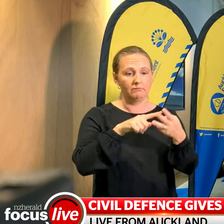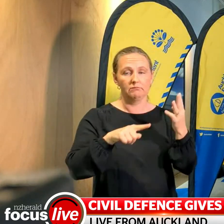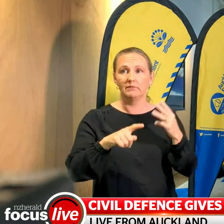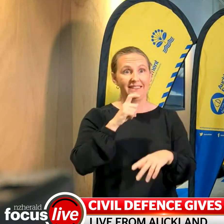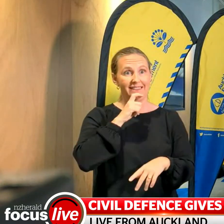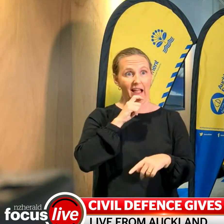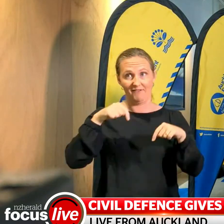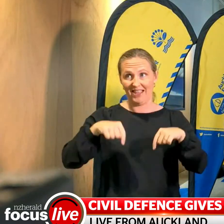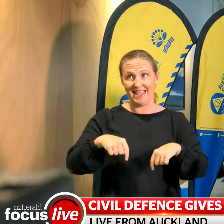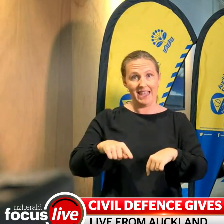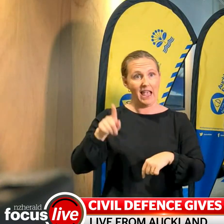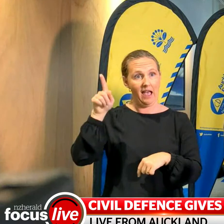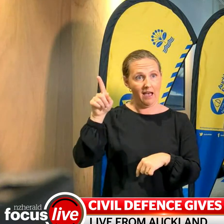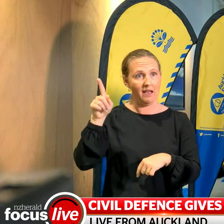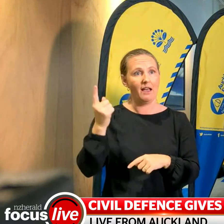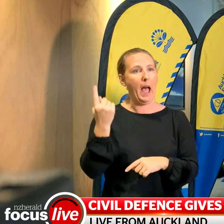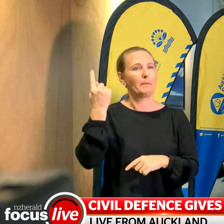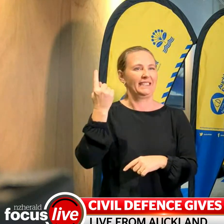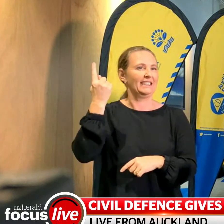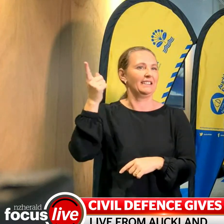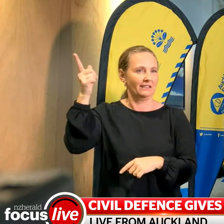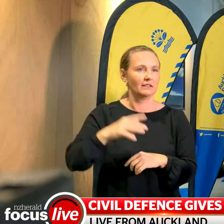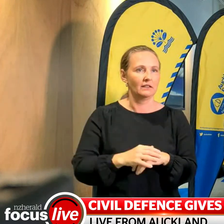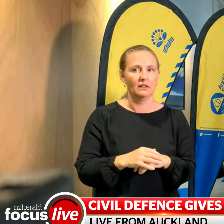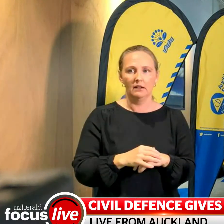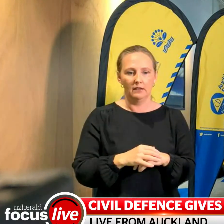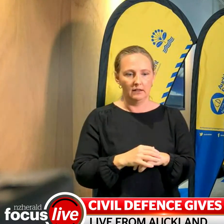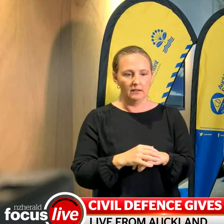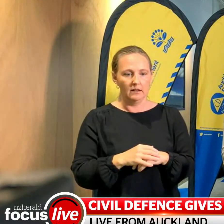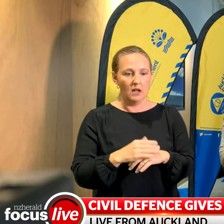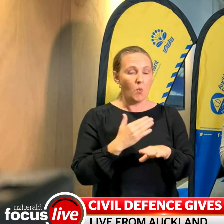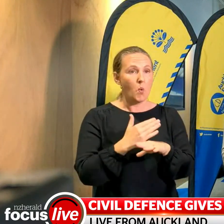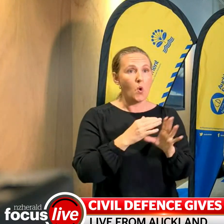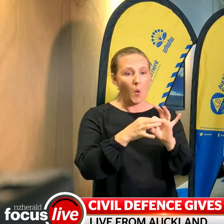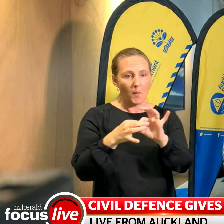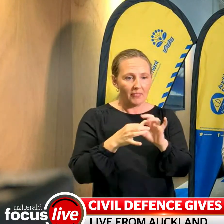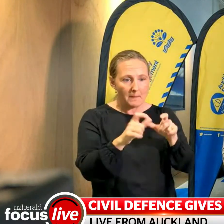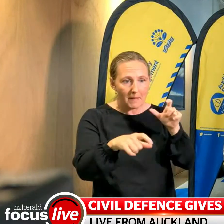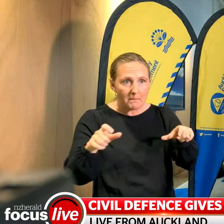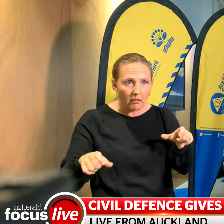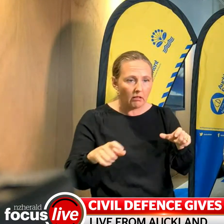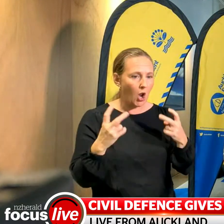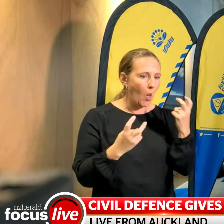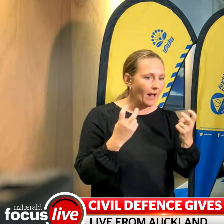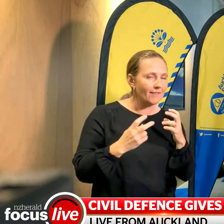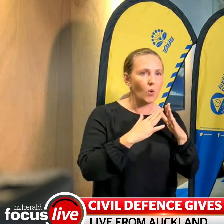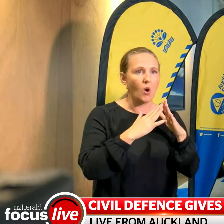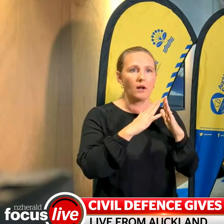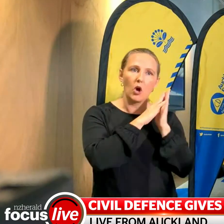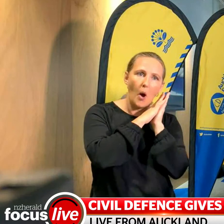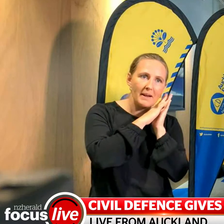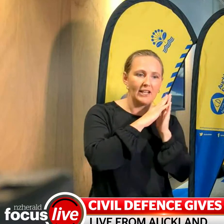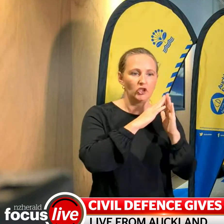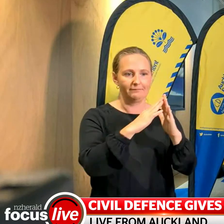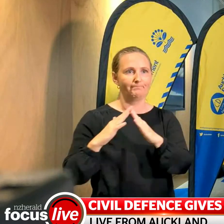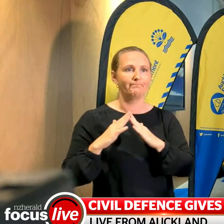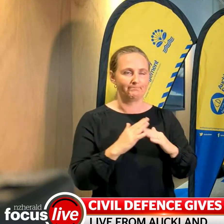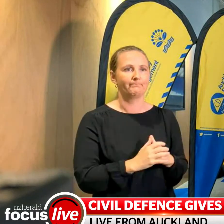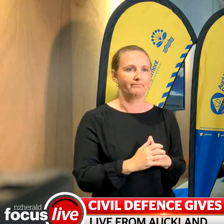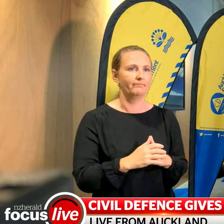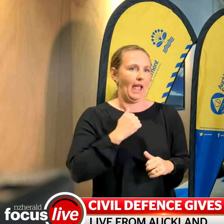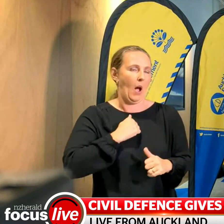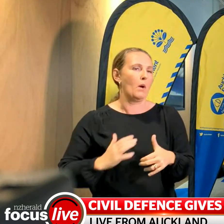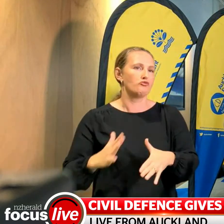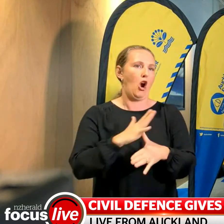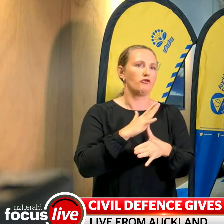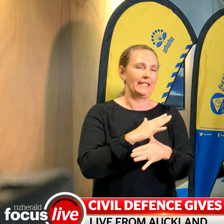clients who have needs with accommodation, and that very much remains a priority for us. There are currently 4